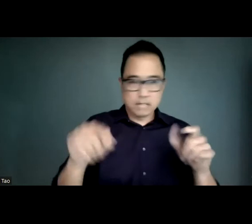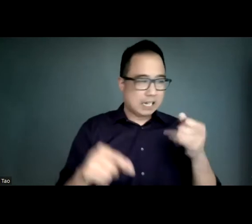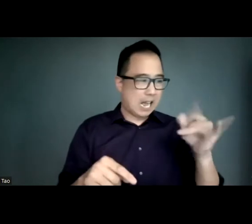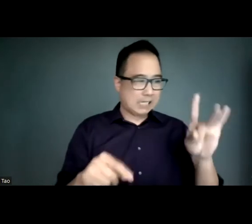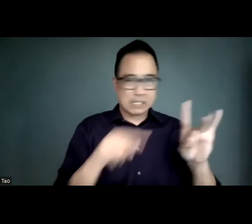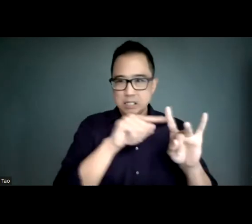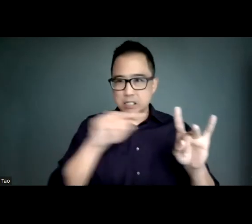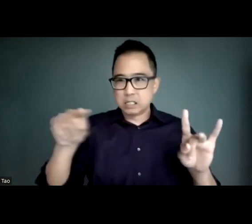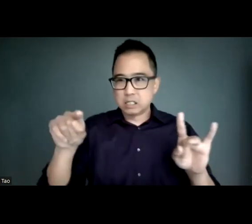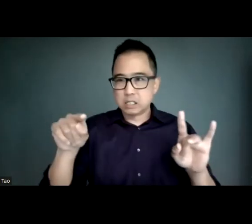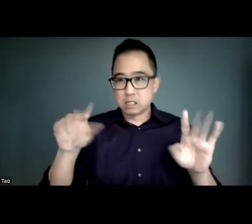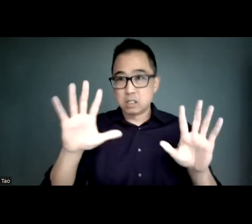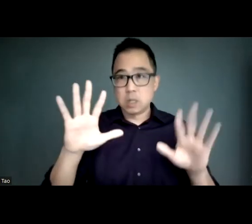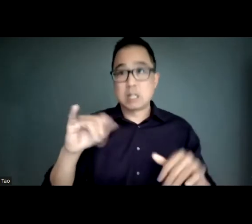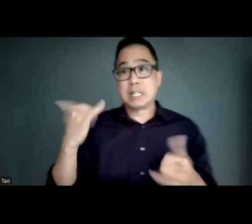in